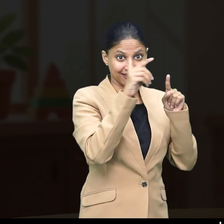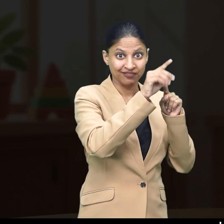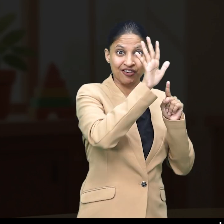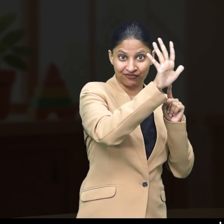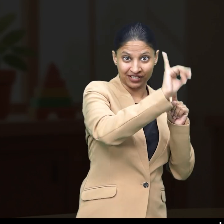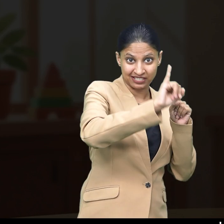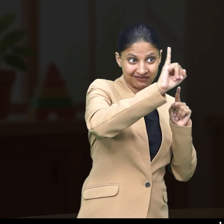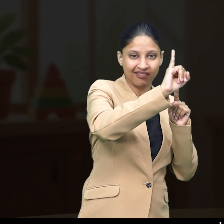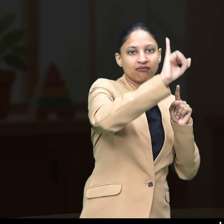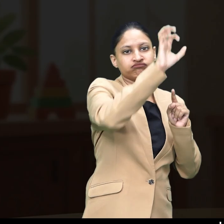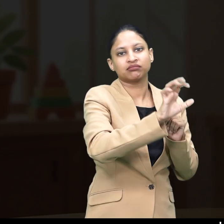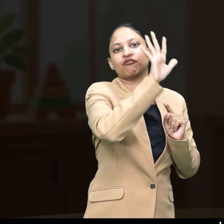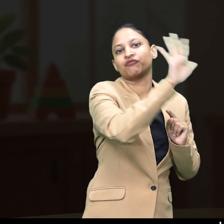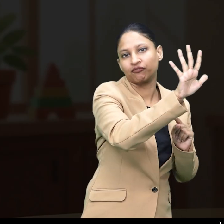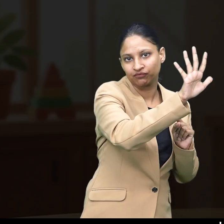Hundreds become 5.